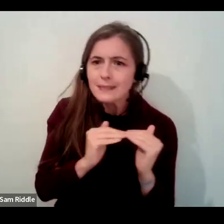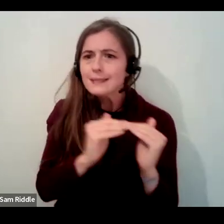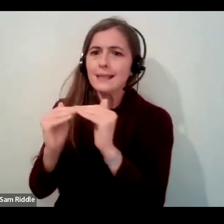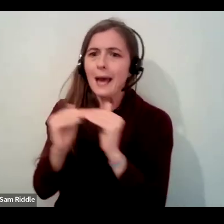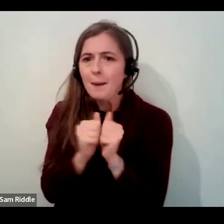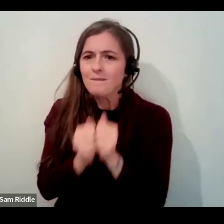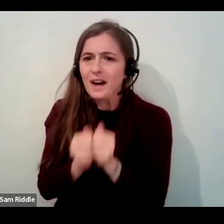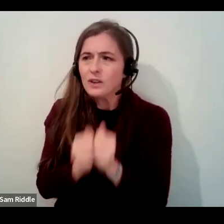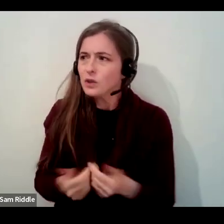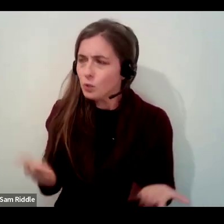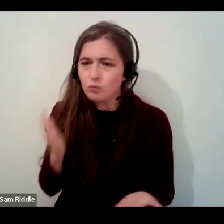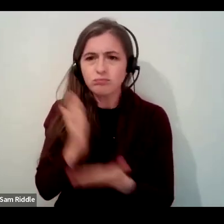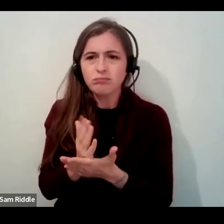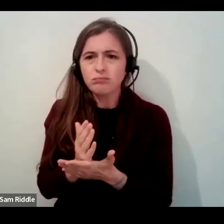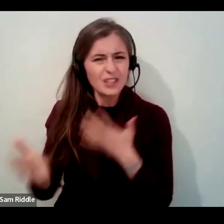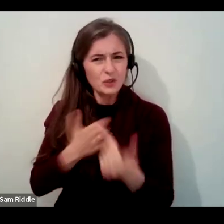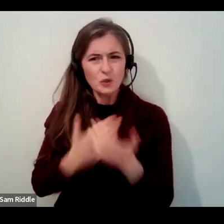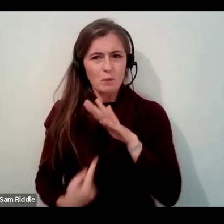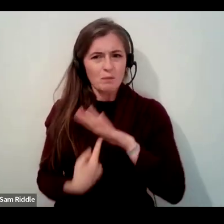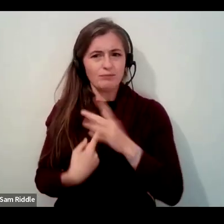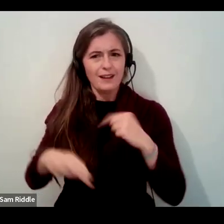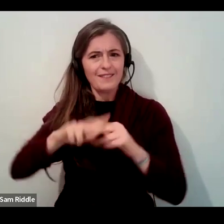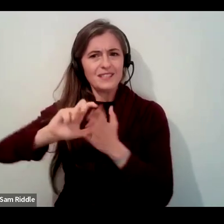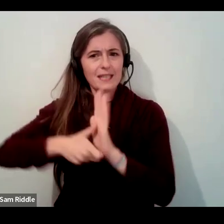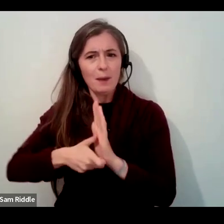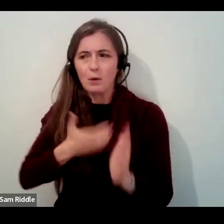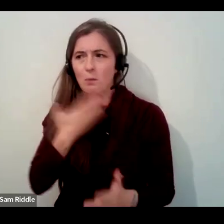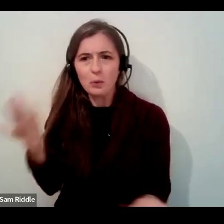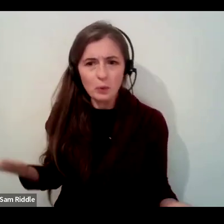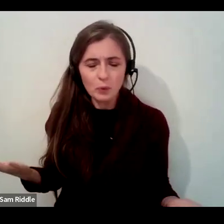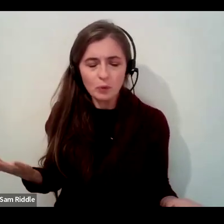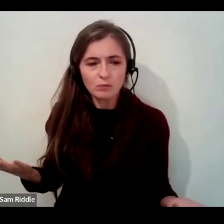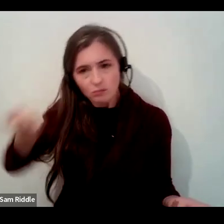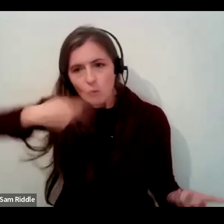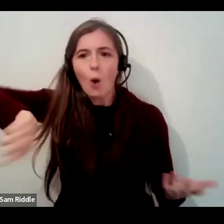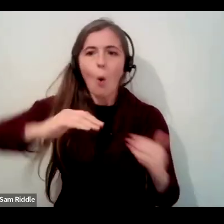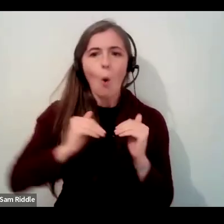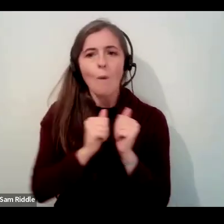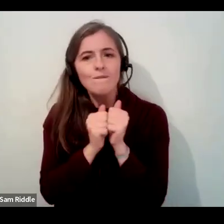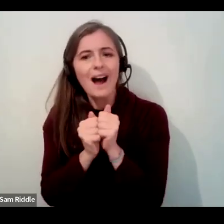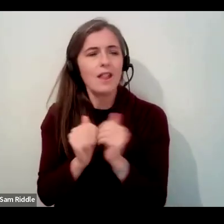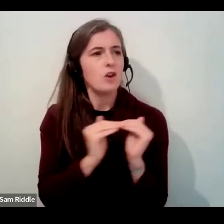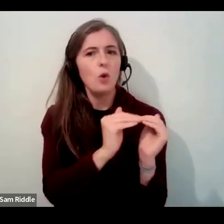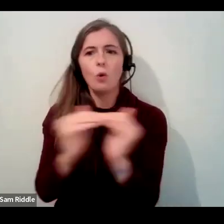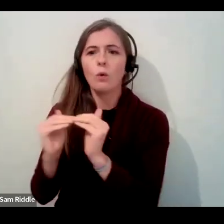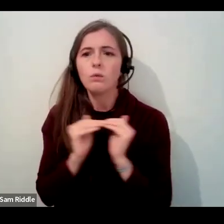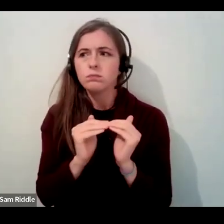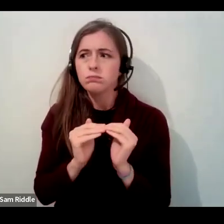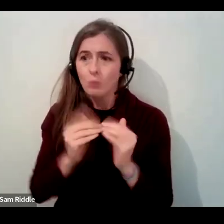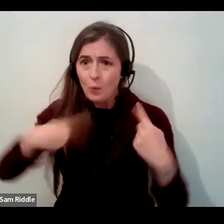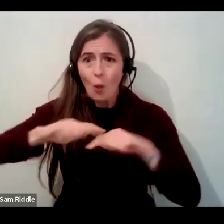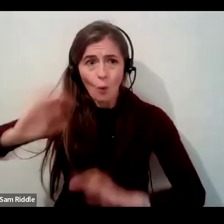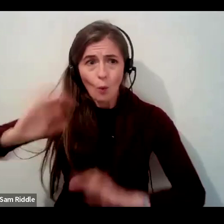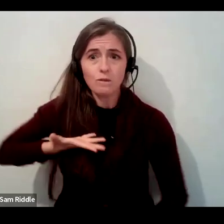shouldn't matter if you're disabled or not. Everybody has value. Everybody has